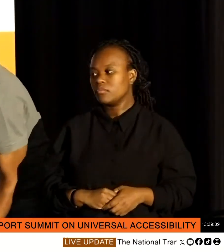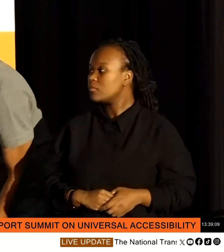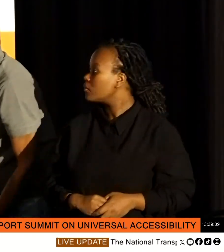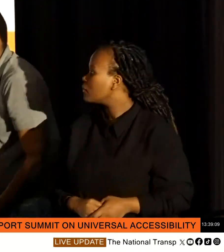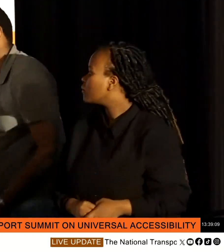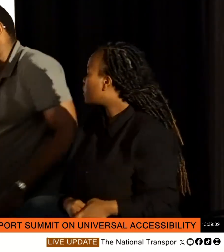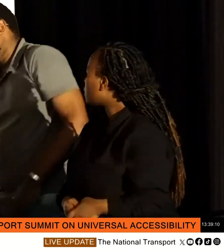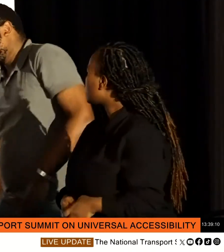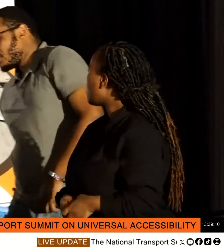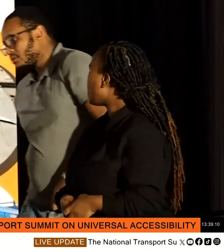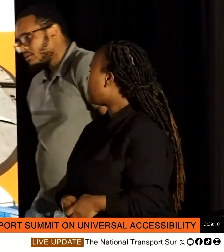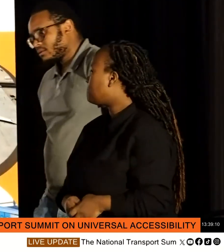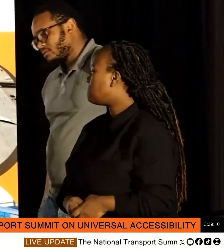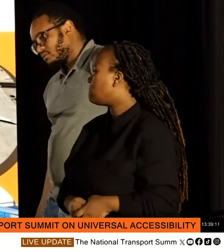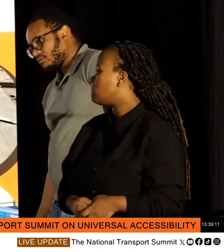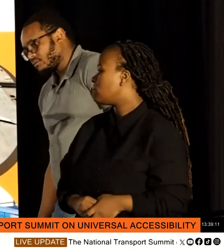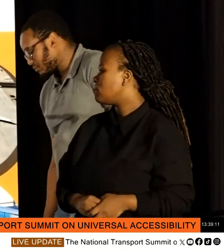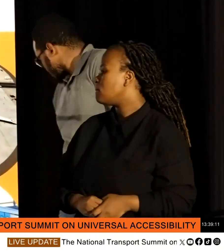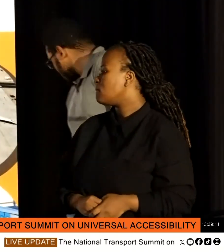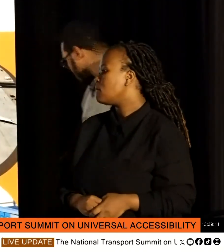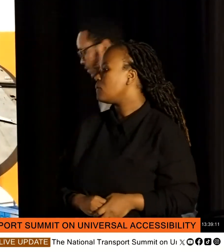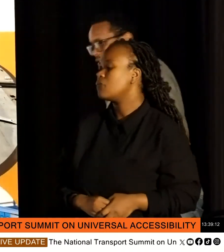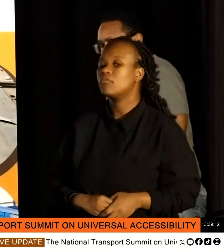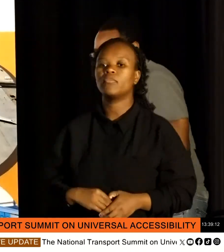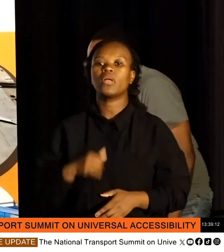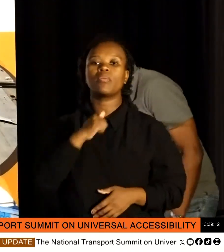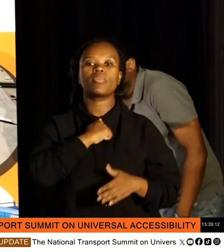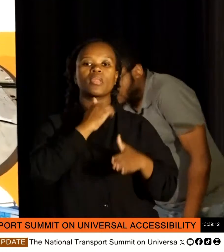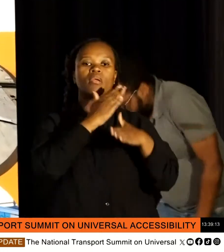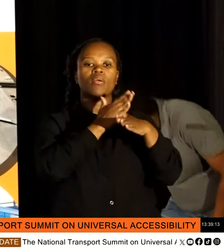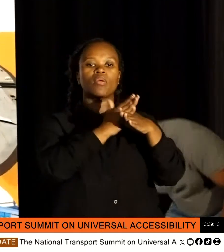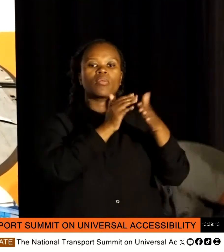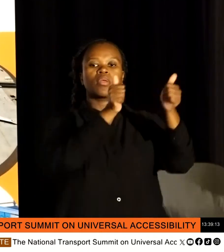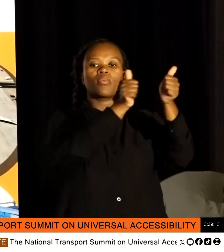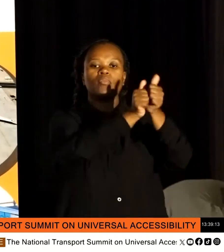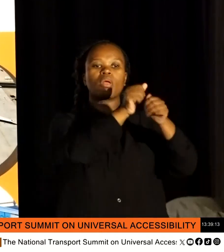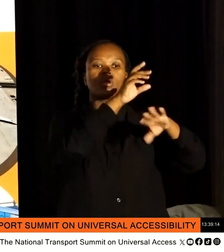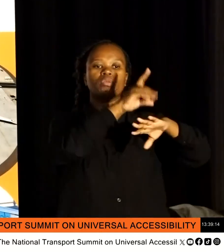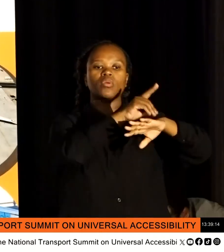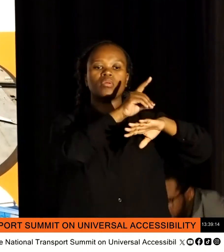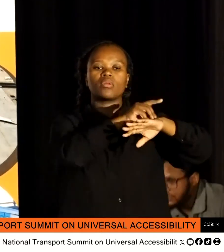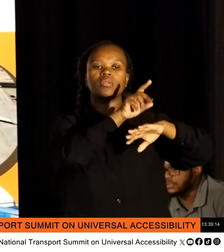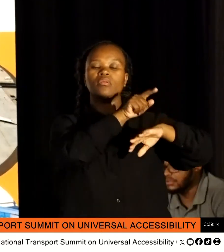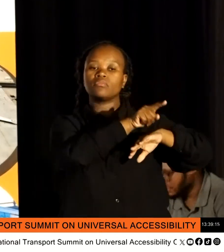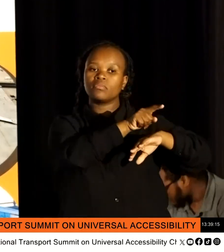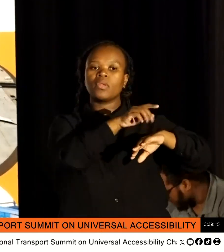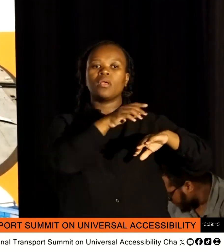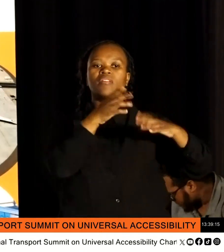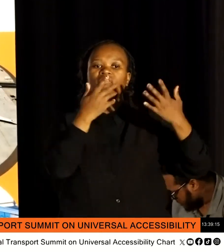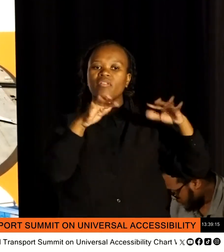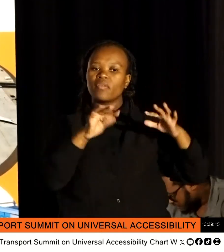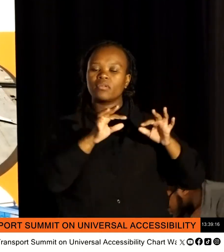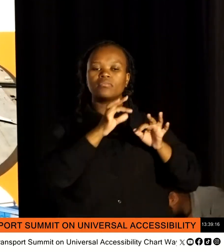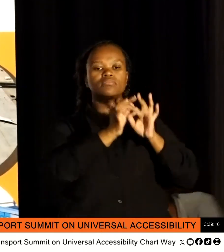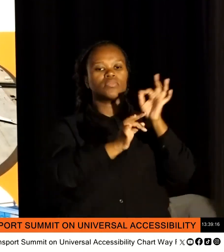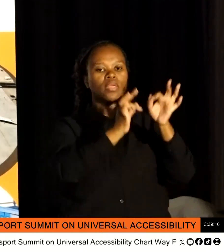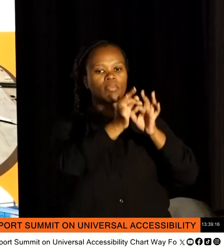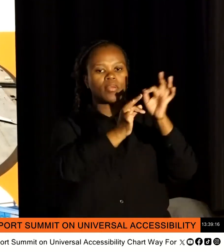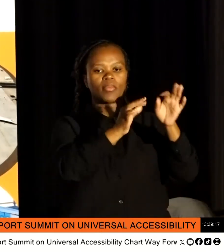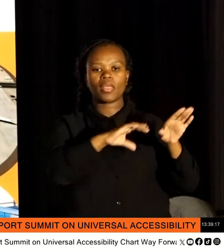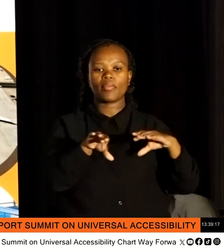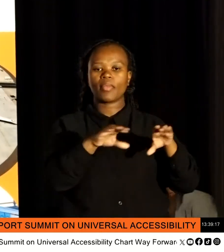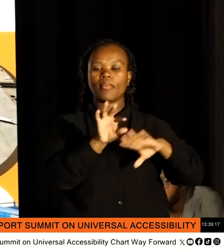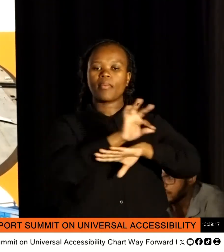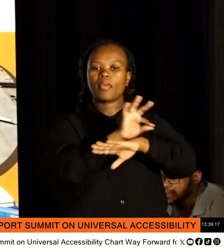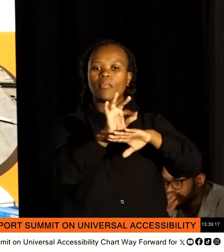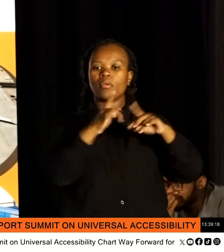My colleague, Dr. McKinney, has already highlighted the action plan and priorities that we